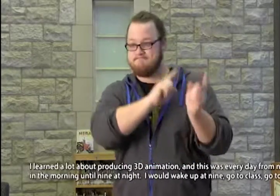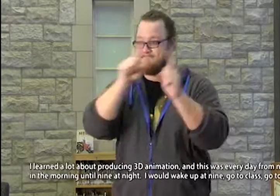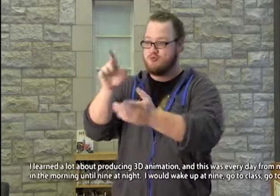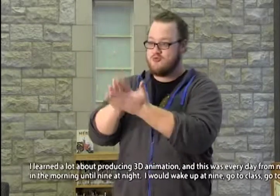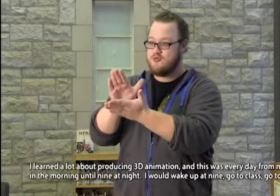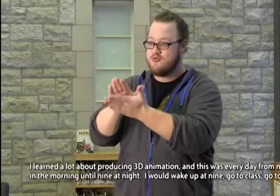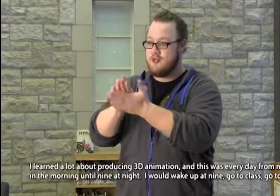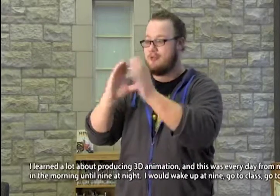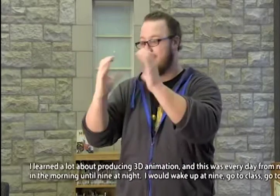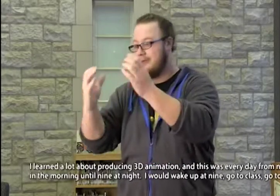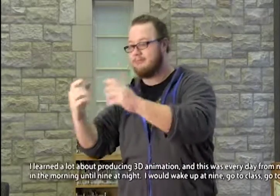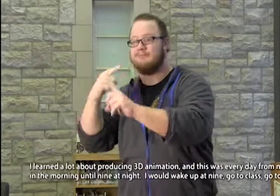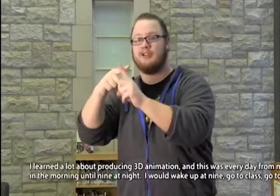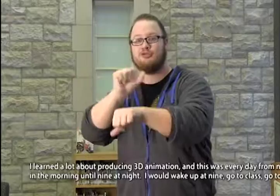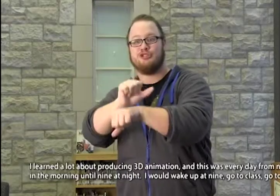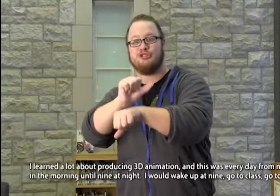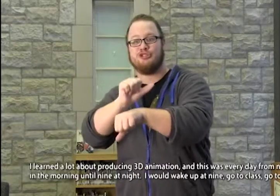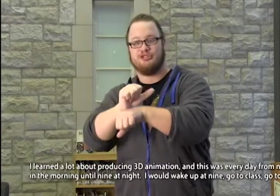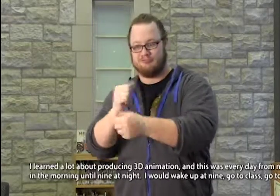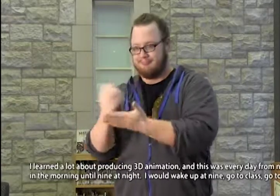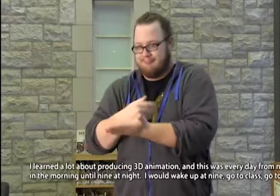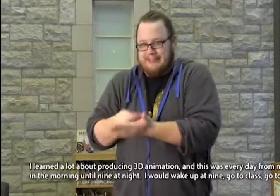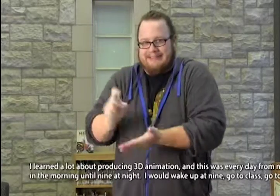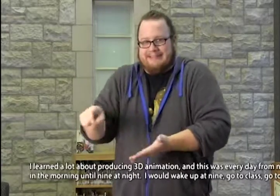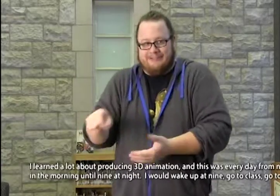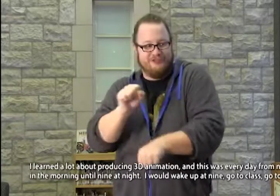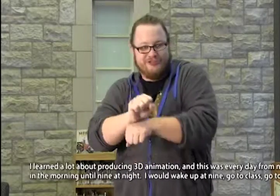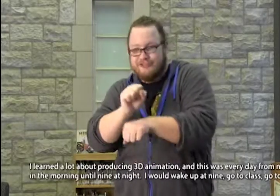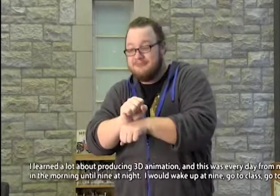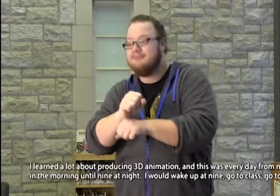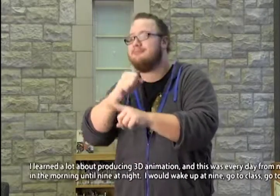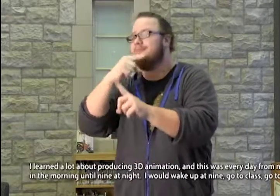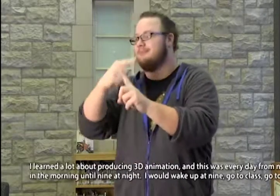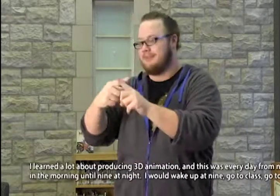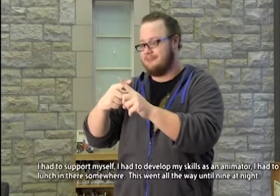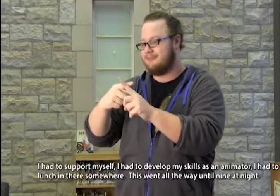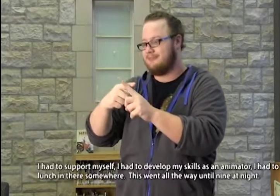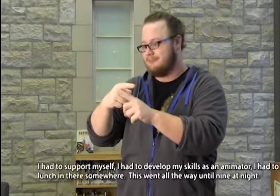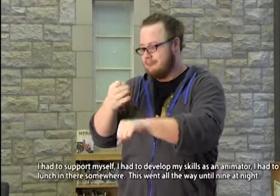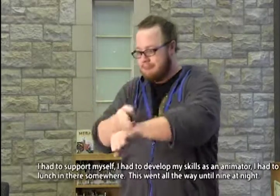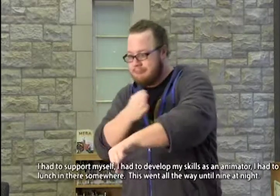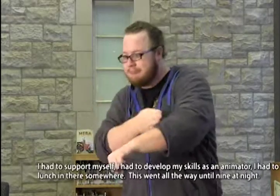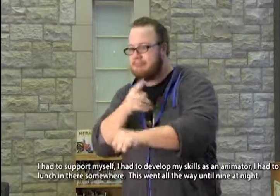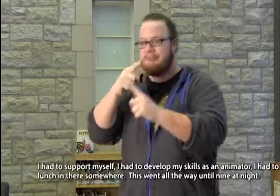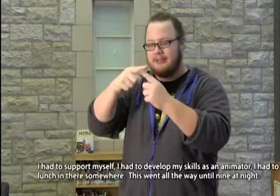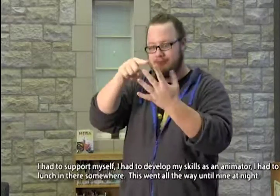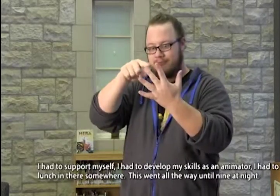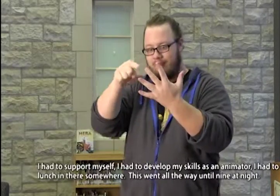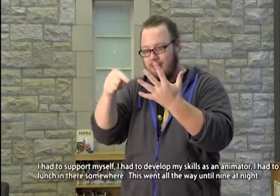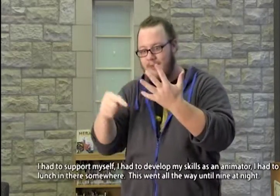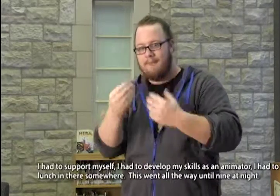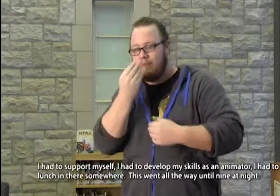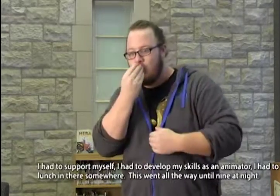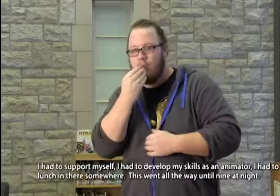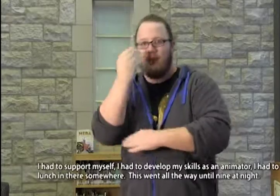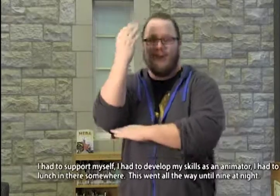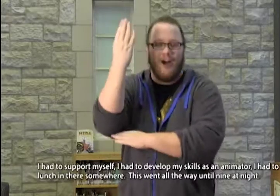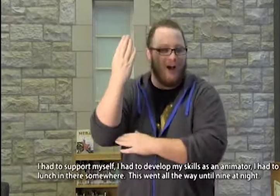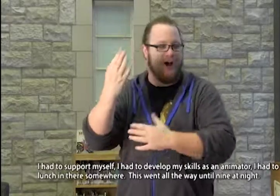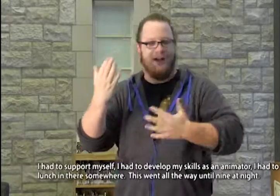the morning until 9 at night. I would wake up at 9, go to class, go to work. I had to support myself. I had to develop my skills as an animator. I had to fit lunch in